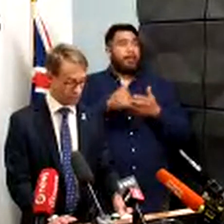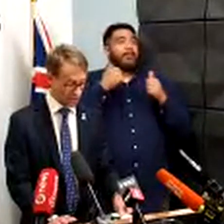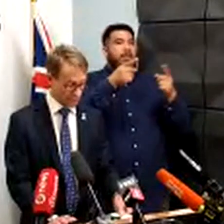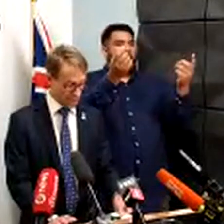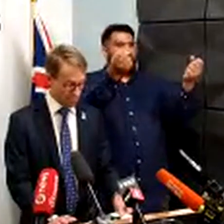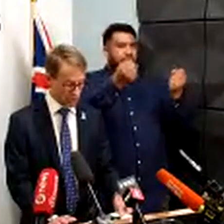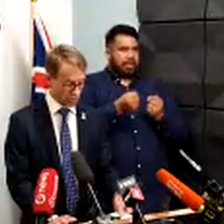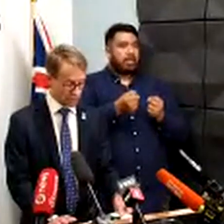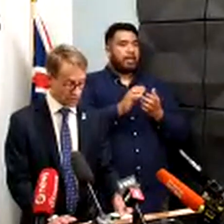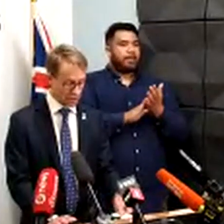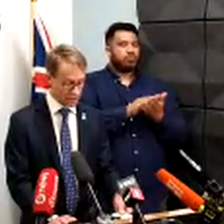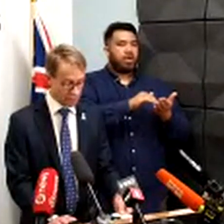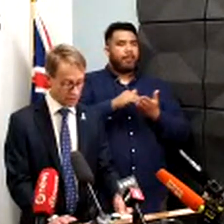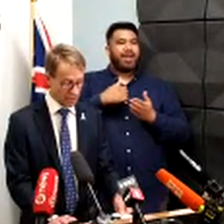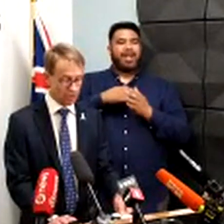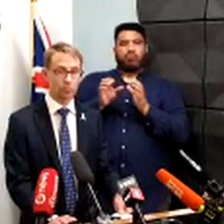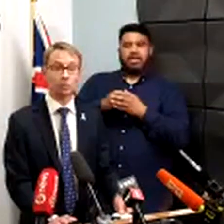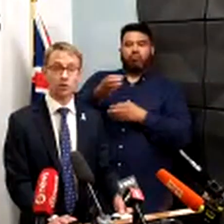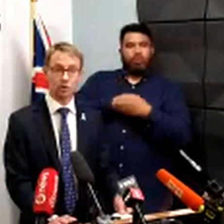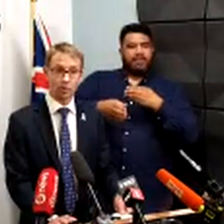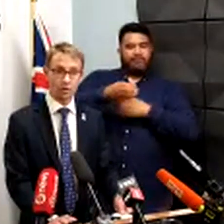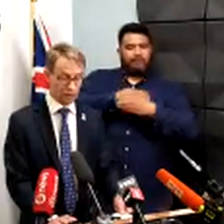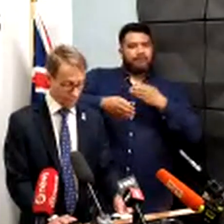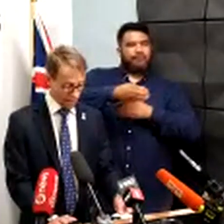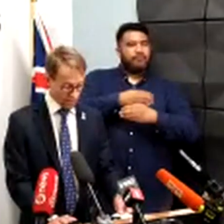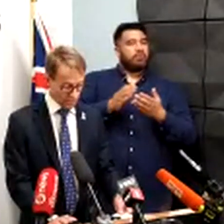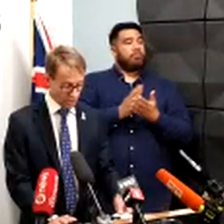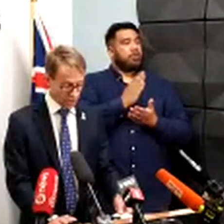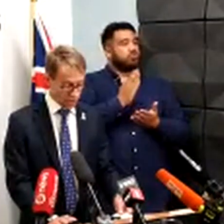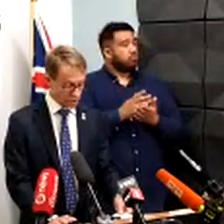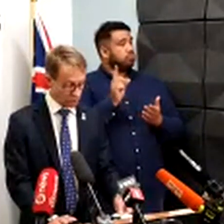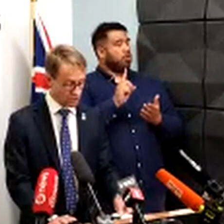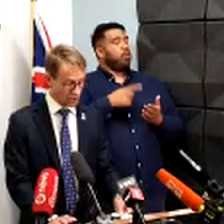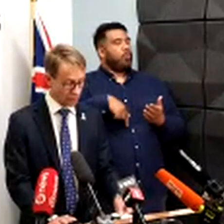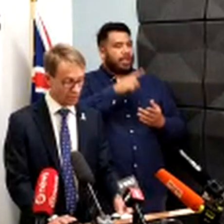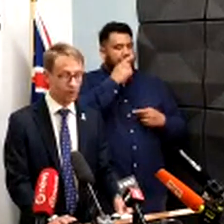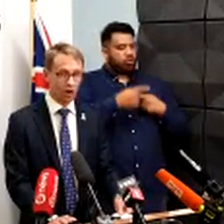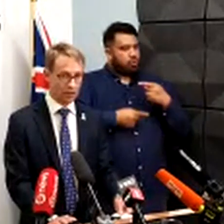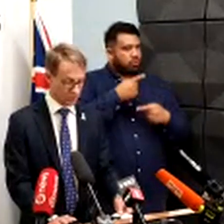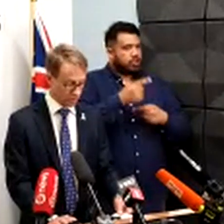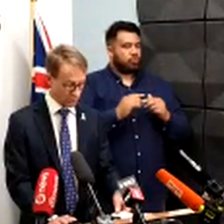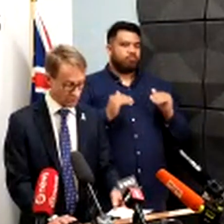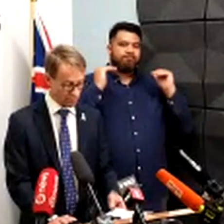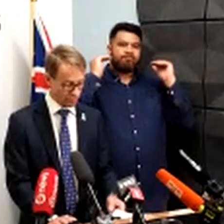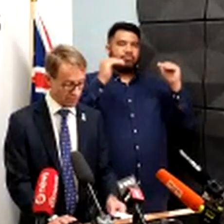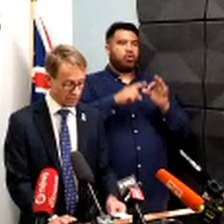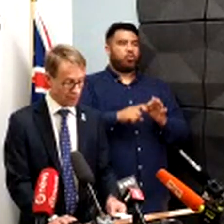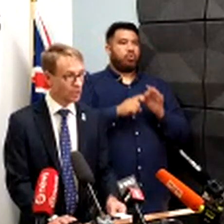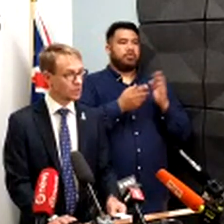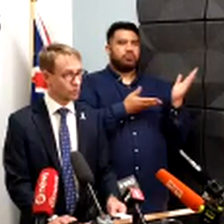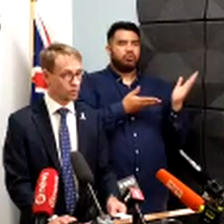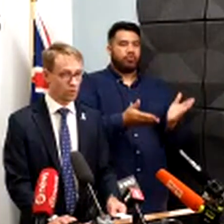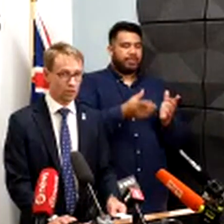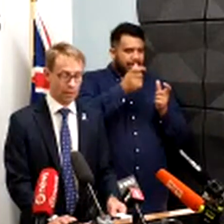assist in providing much relief to our teams and help to ensure that we can continue to deliver the highest quality level of